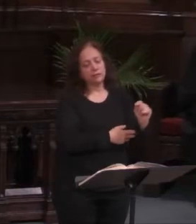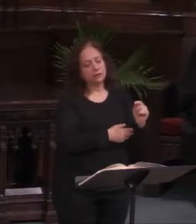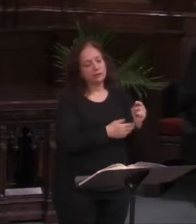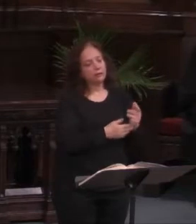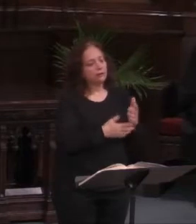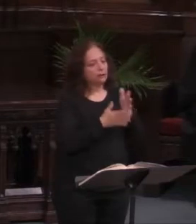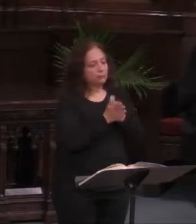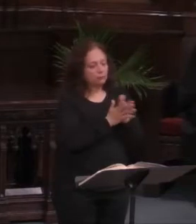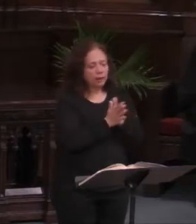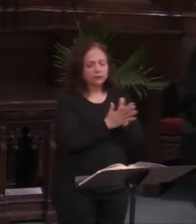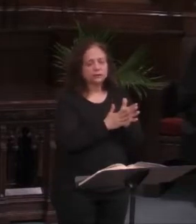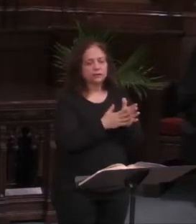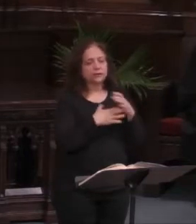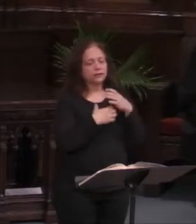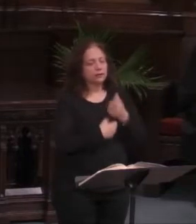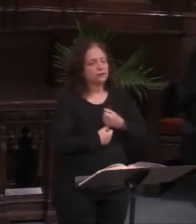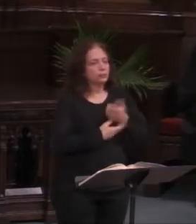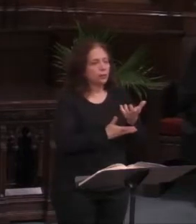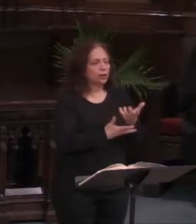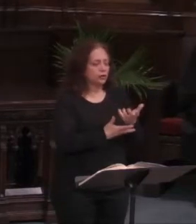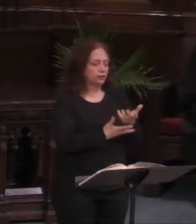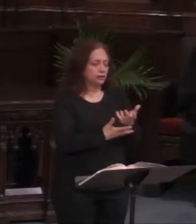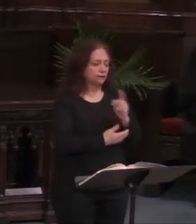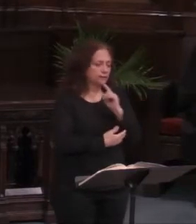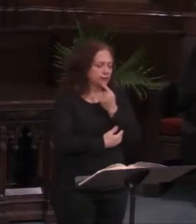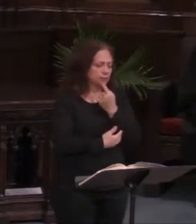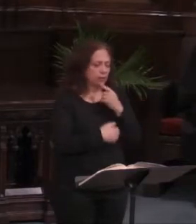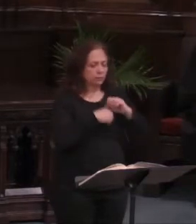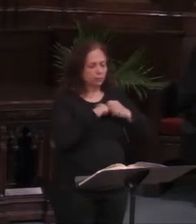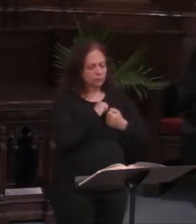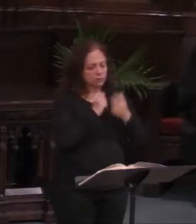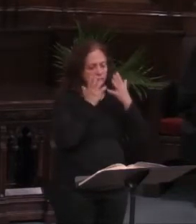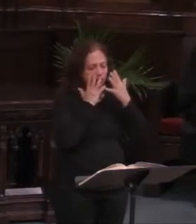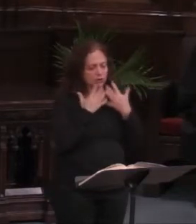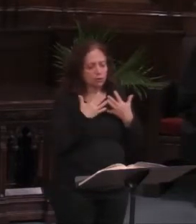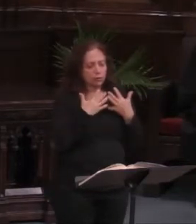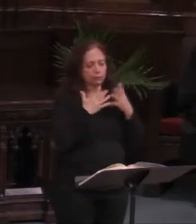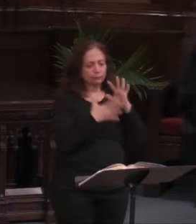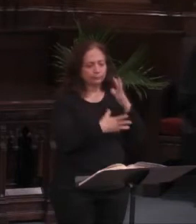passionate expression of disappointment and grief and sorrow.